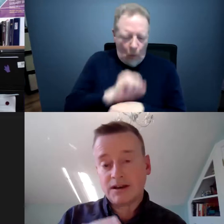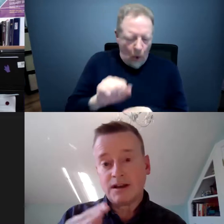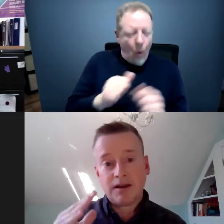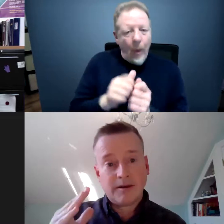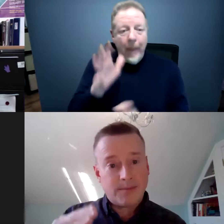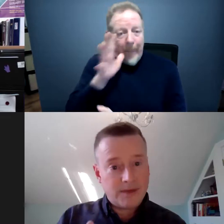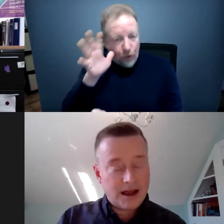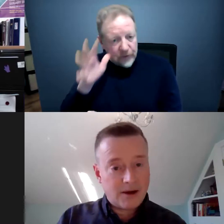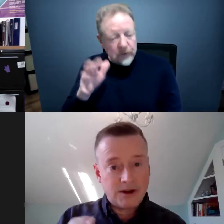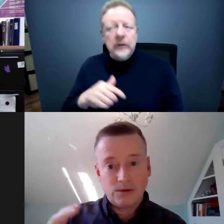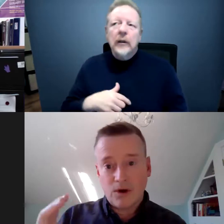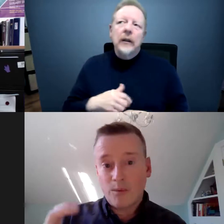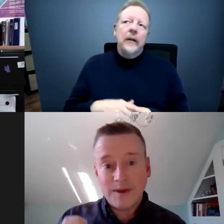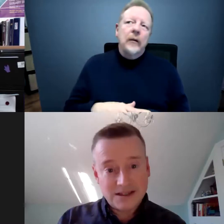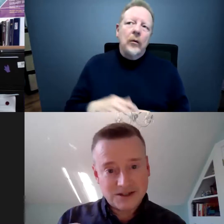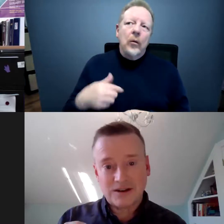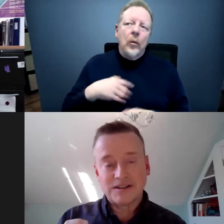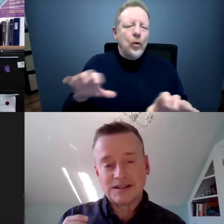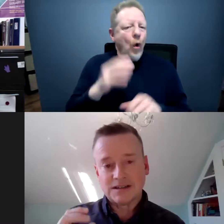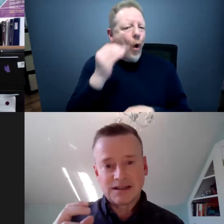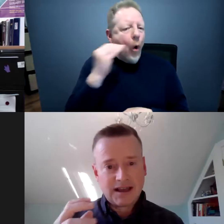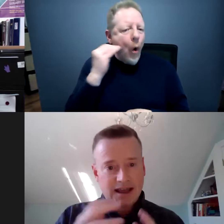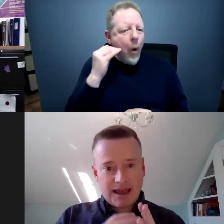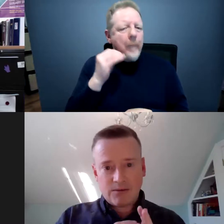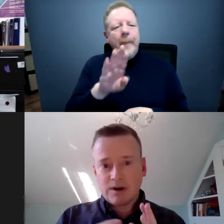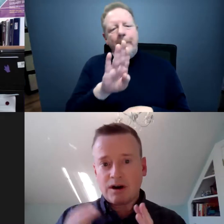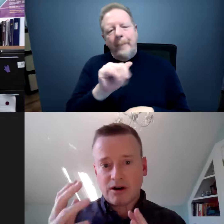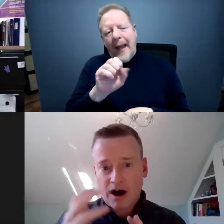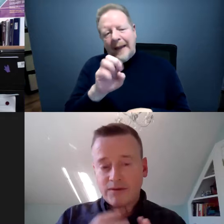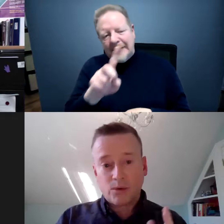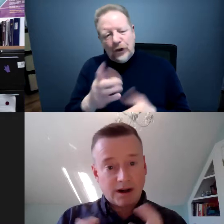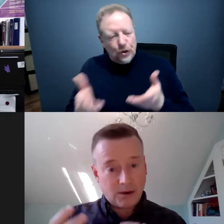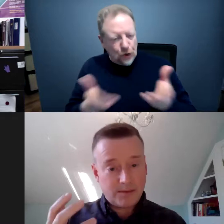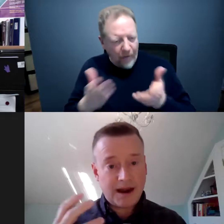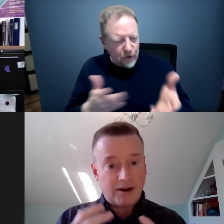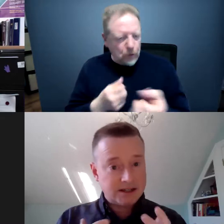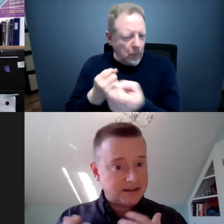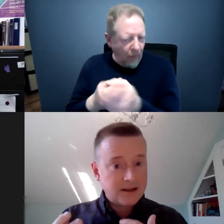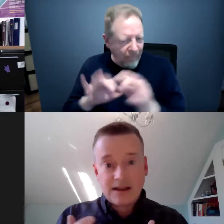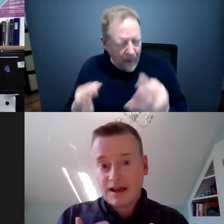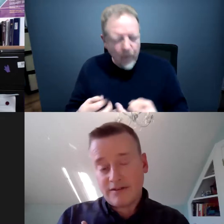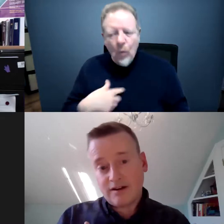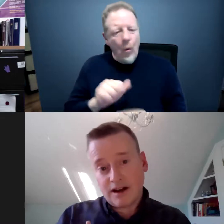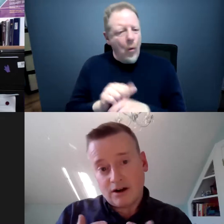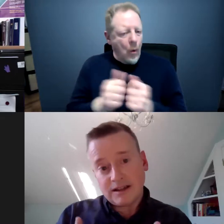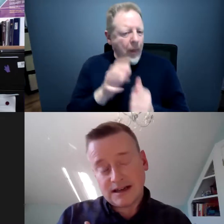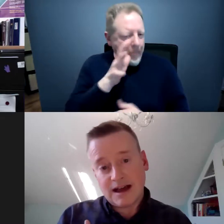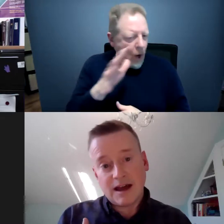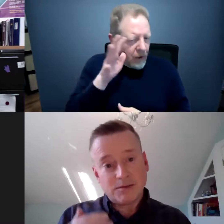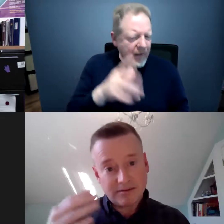intervention. We do home-based services, and we're often working with parents at a very early time to